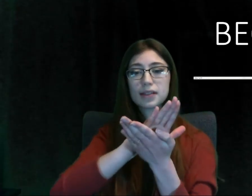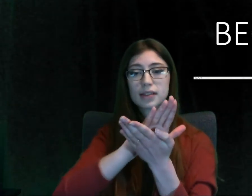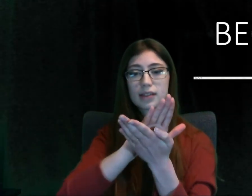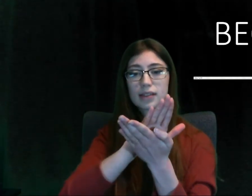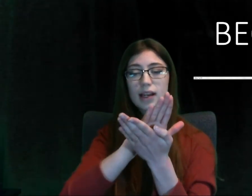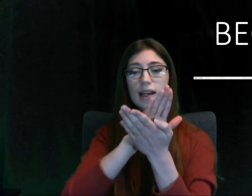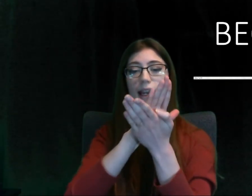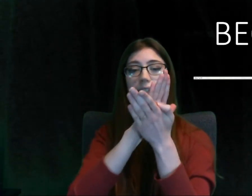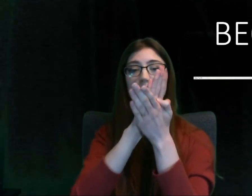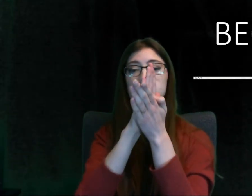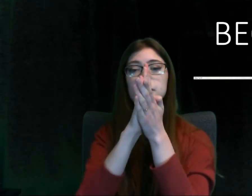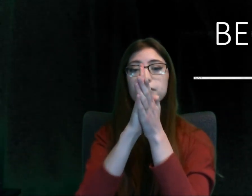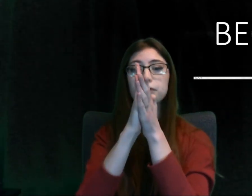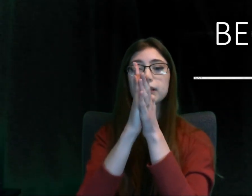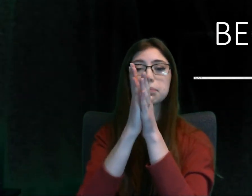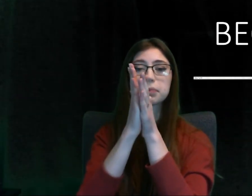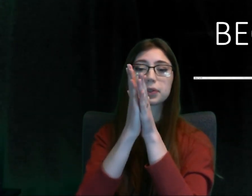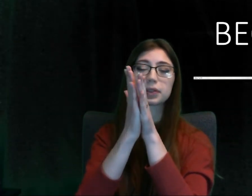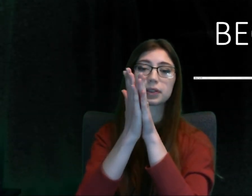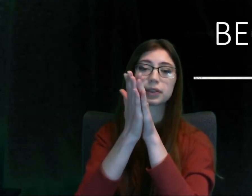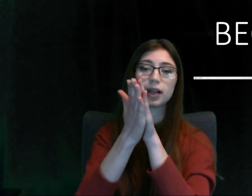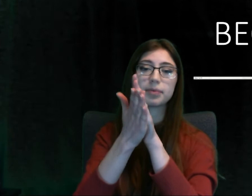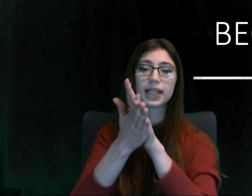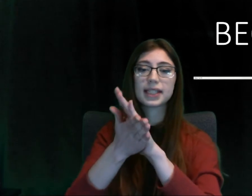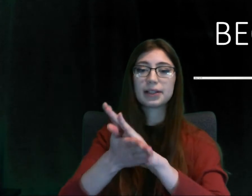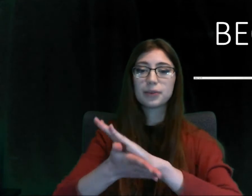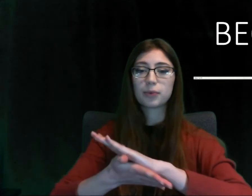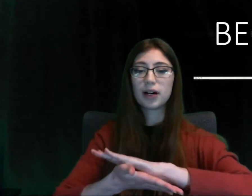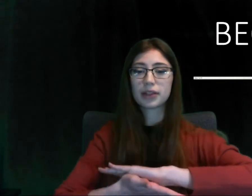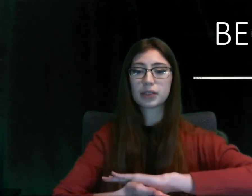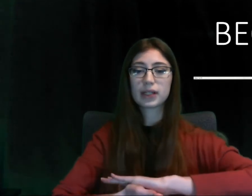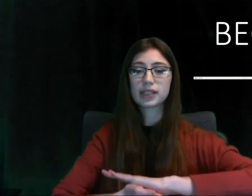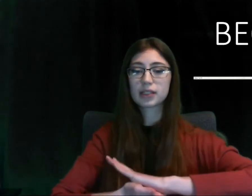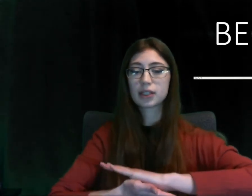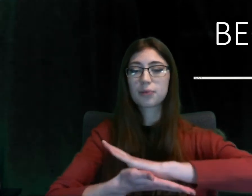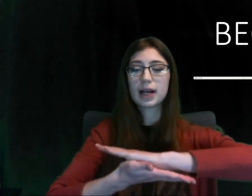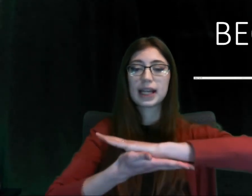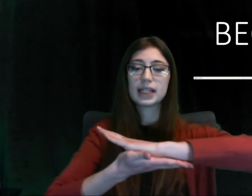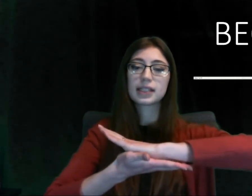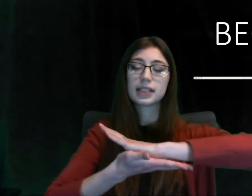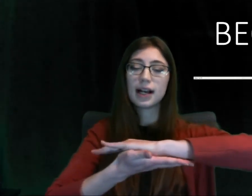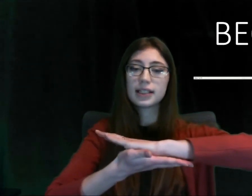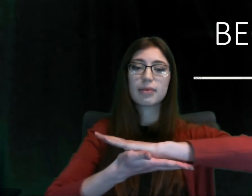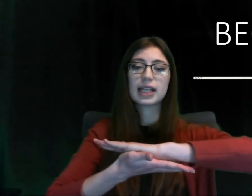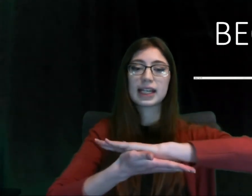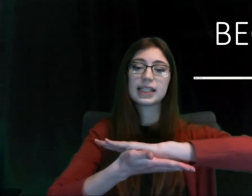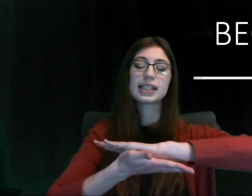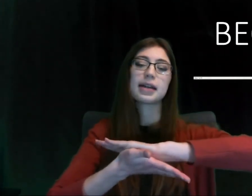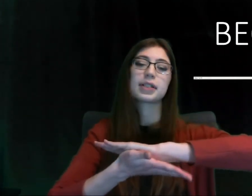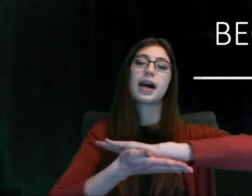hands and they're going to flip upside down while they twist. So my non-dominant hand is now on top and